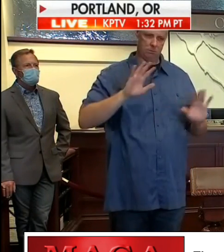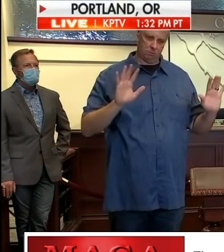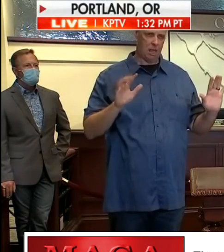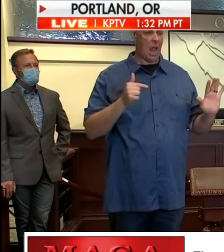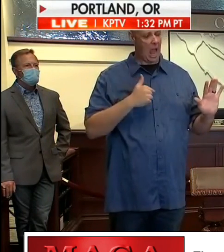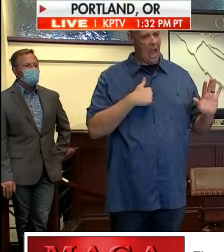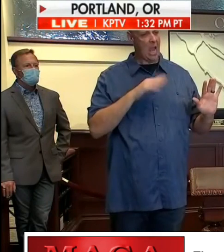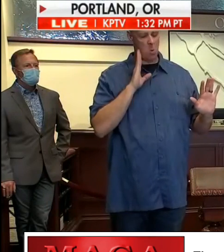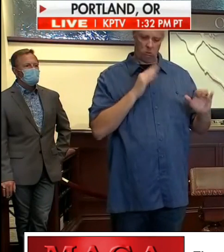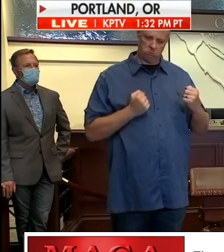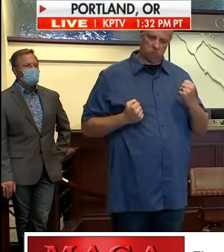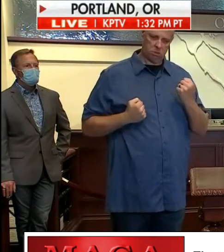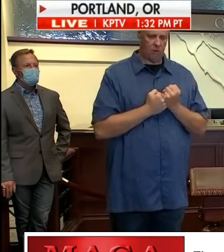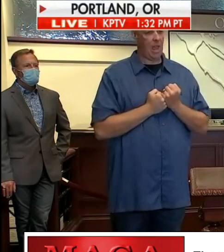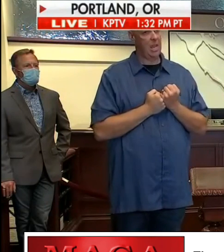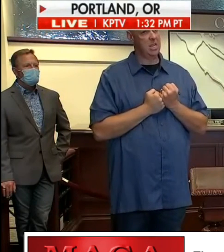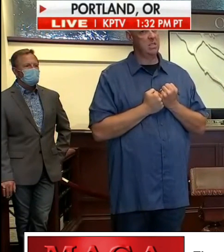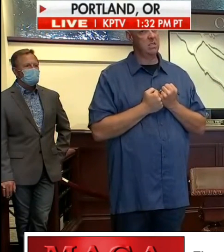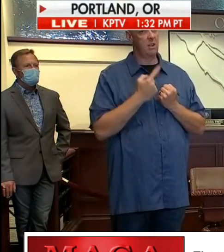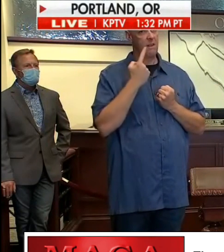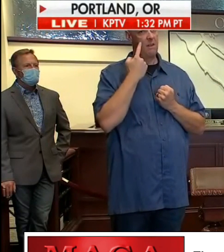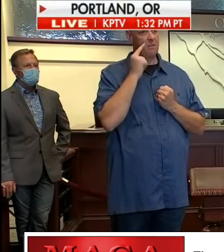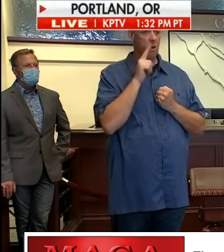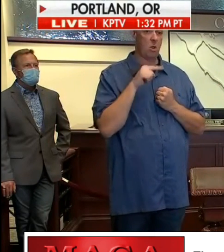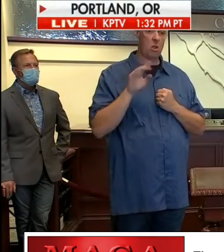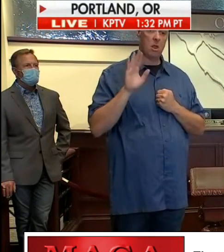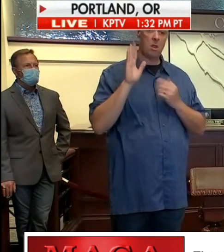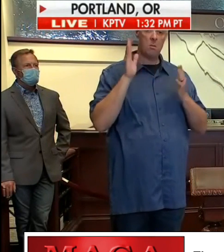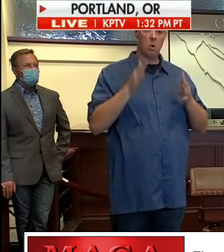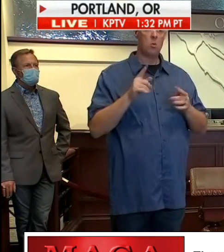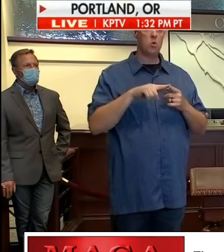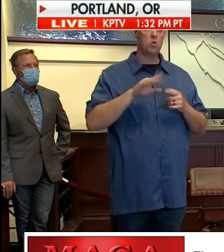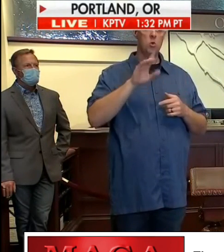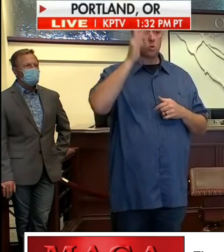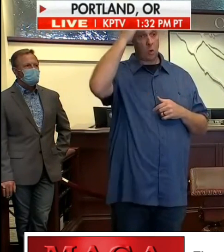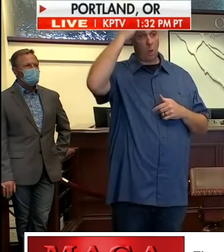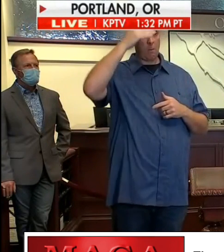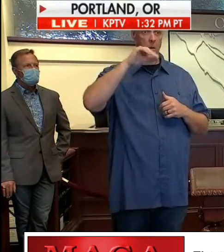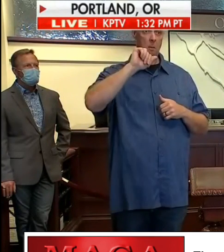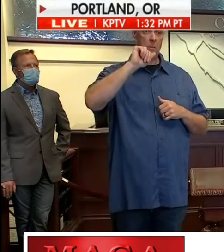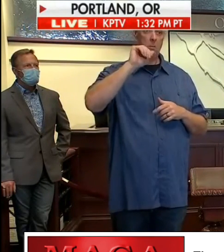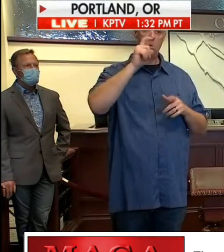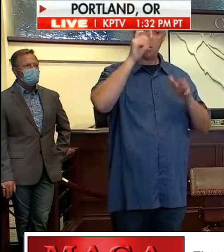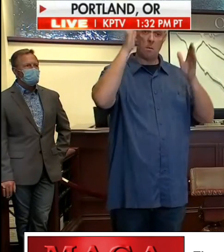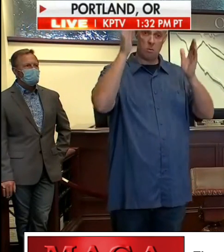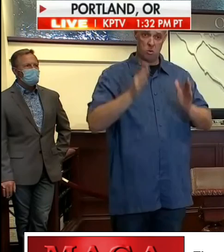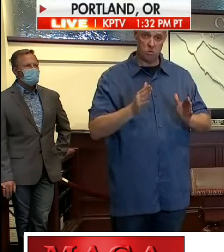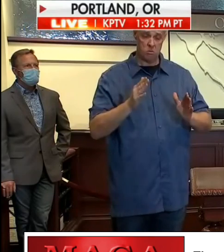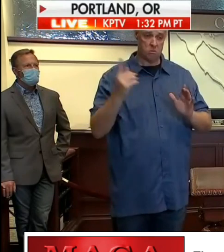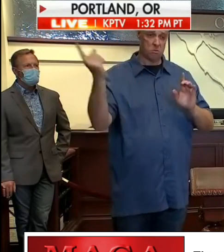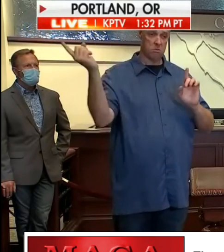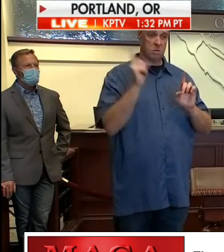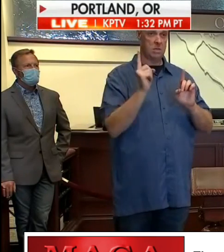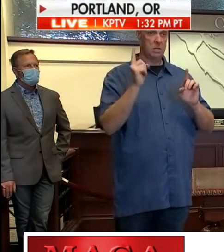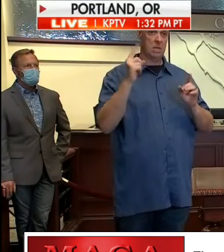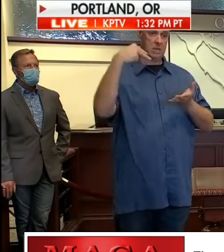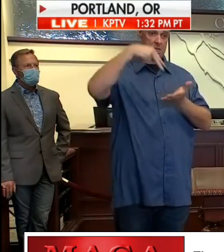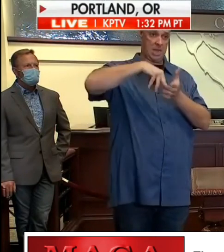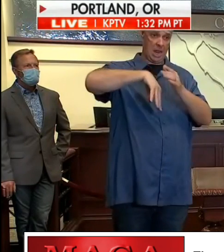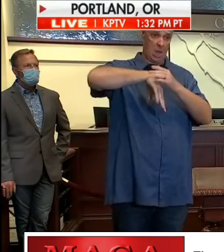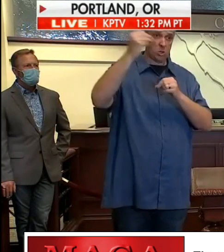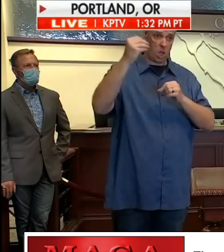the death the right of a Trump supporter to stand outside my apartment and